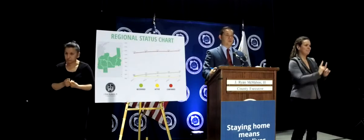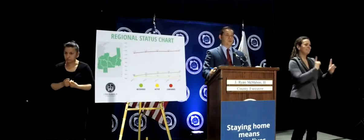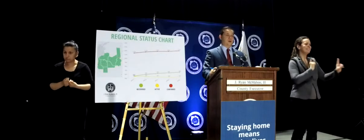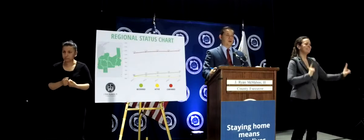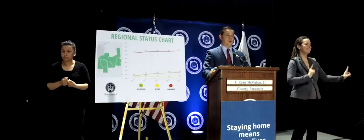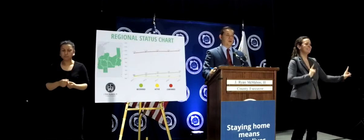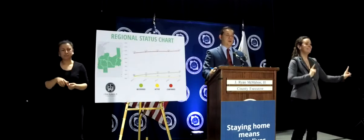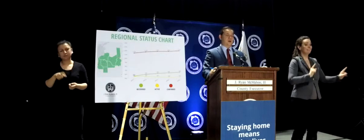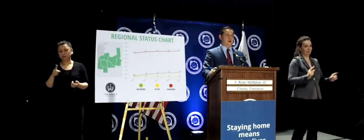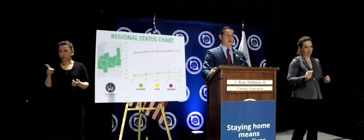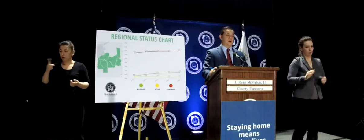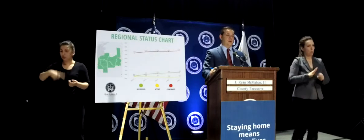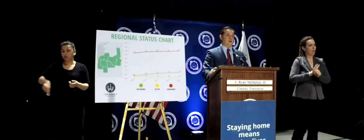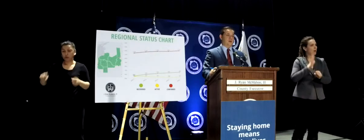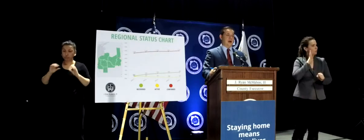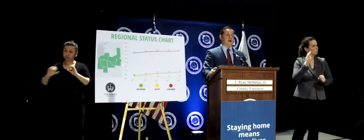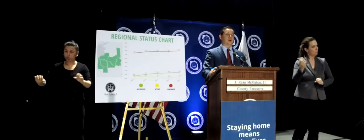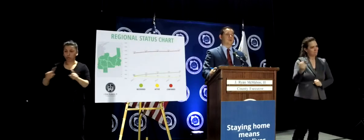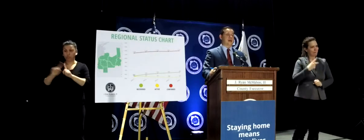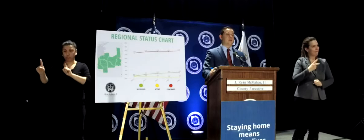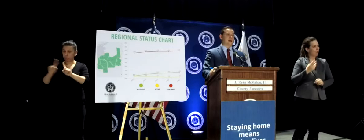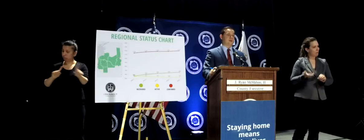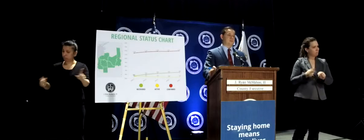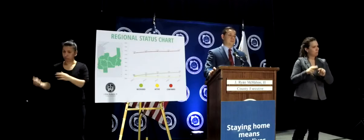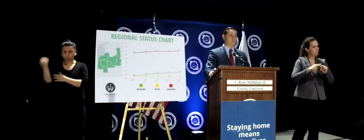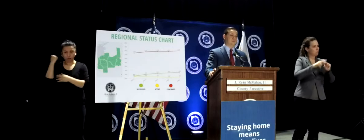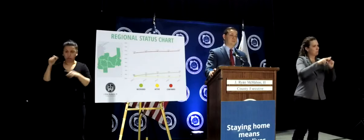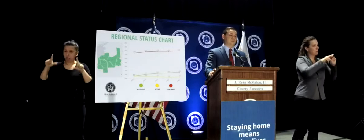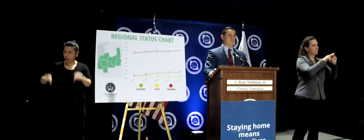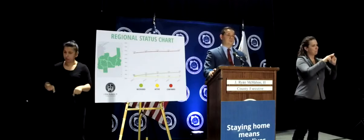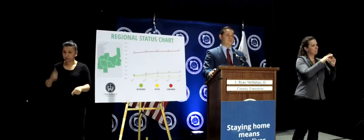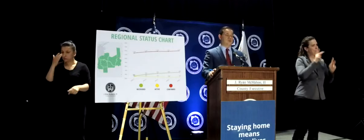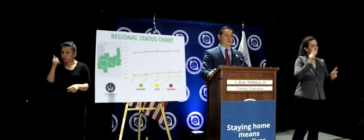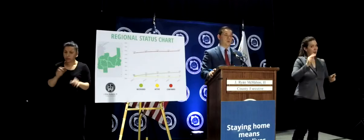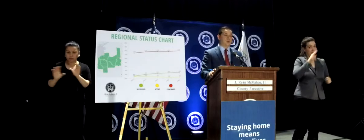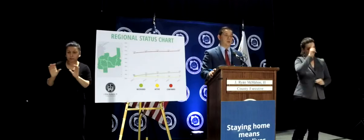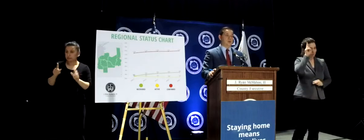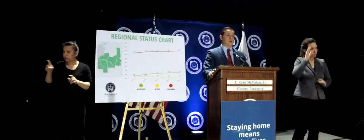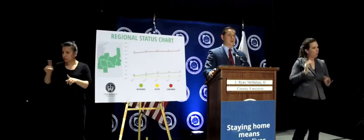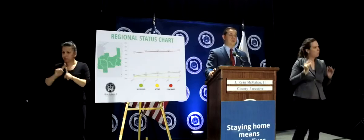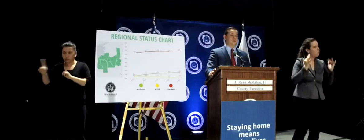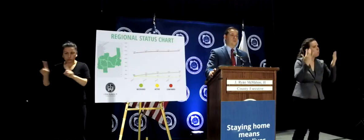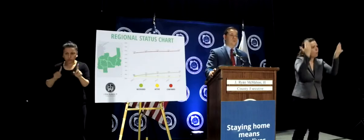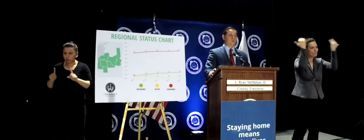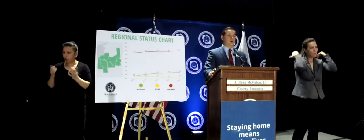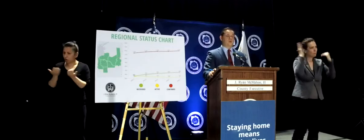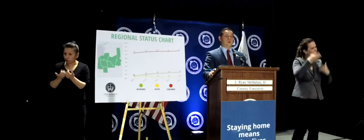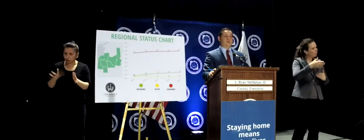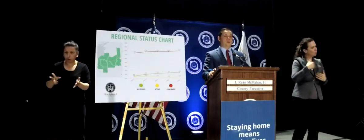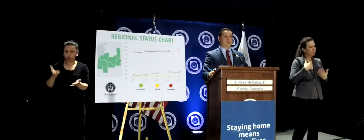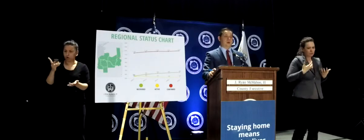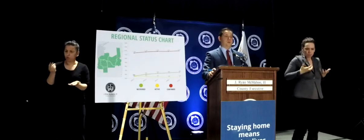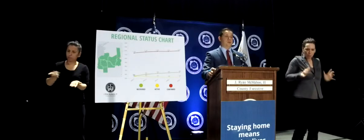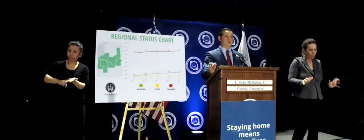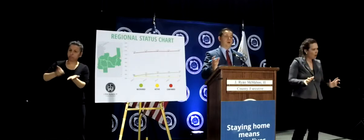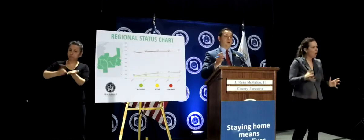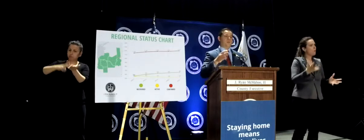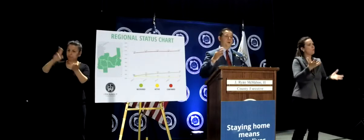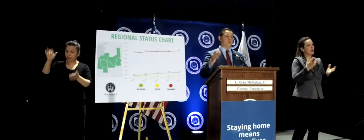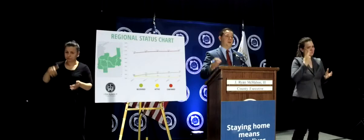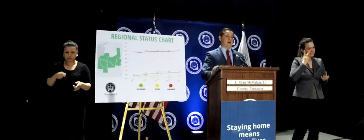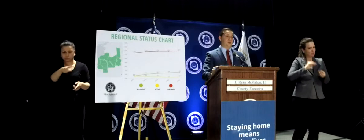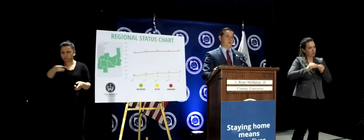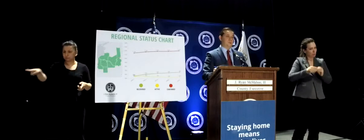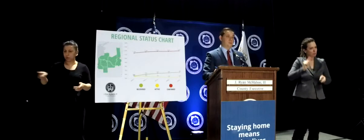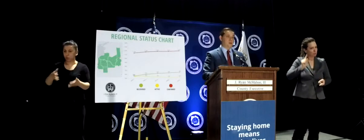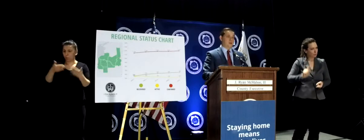us to restart on our own timeline. So if you're of the opinion that we should have already opened